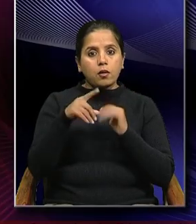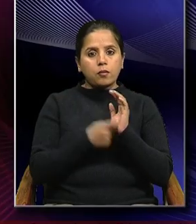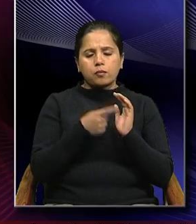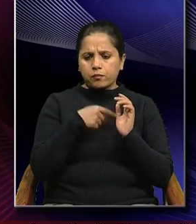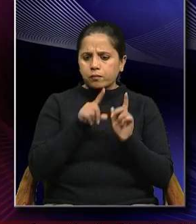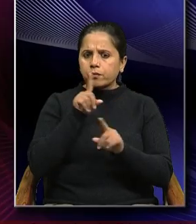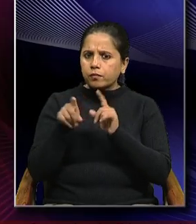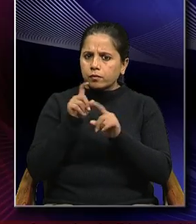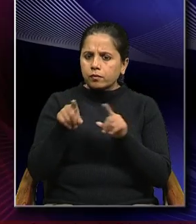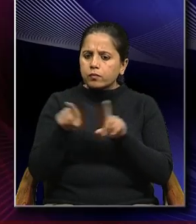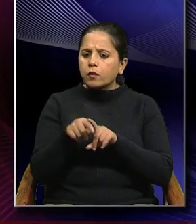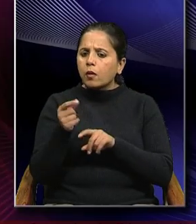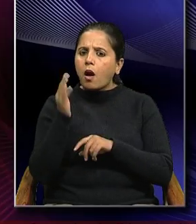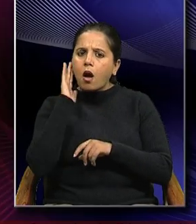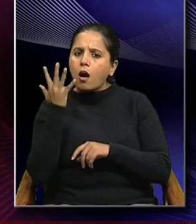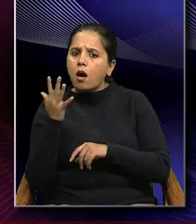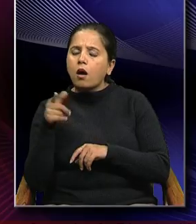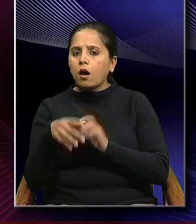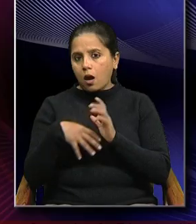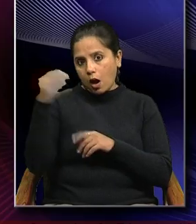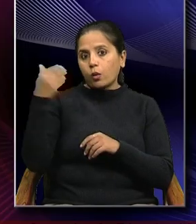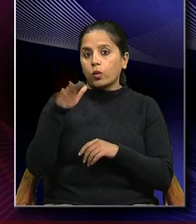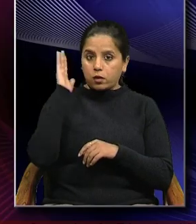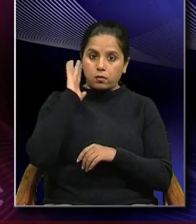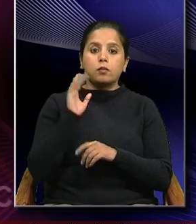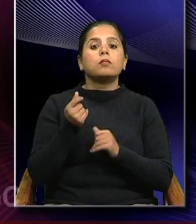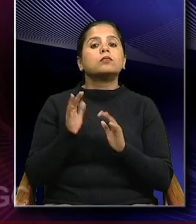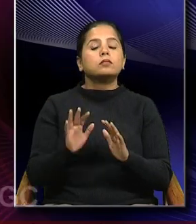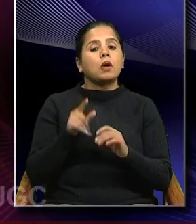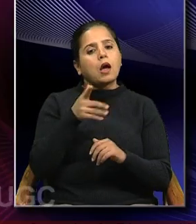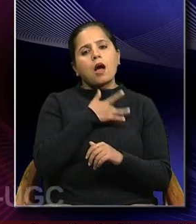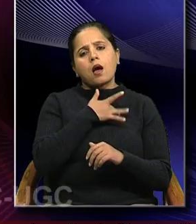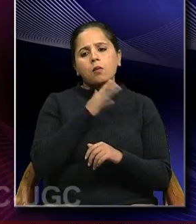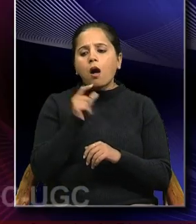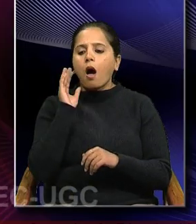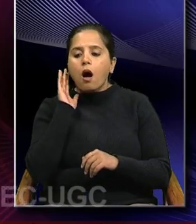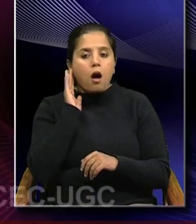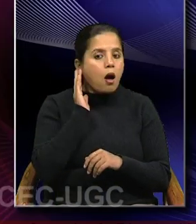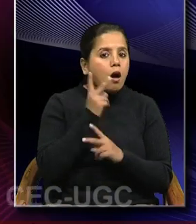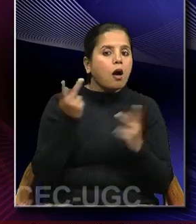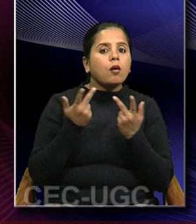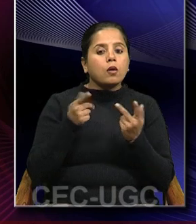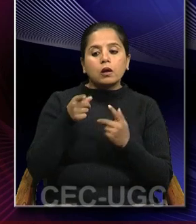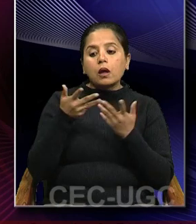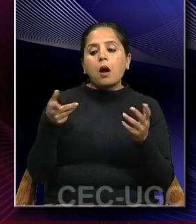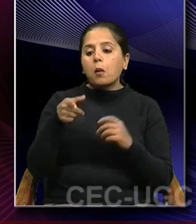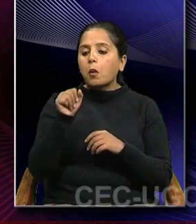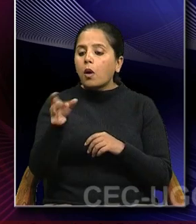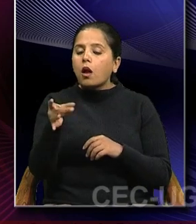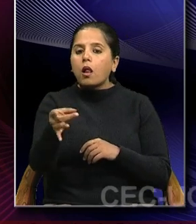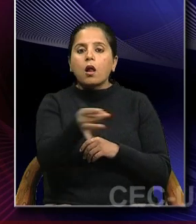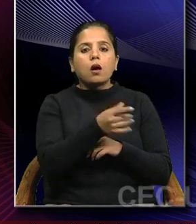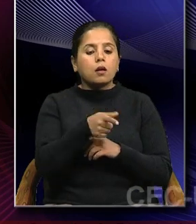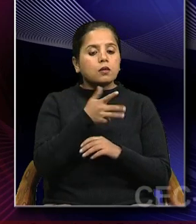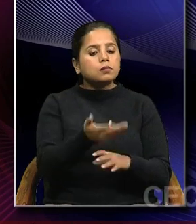inquire about the same price at the outlet also. They have this habit that this particular product, this particular model